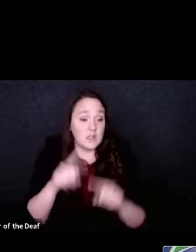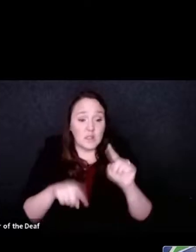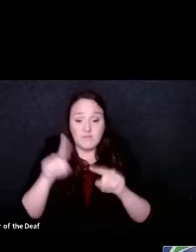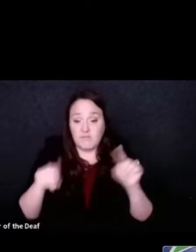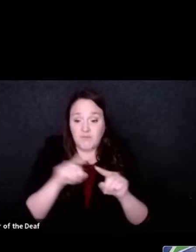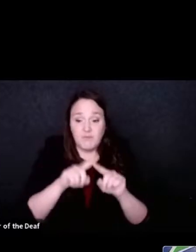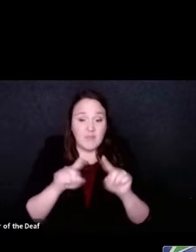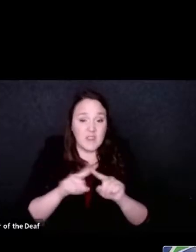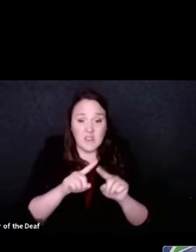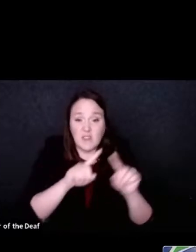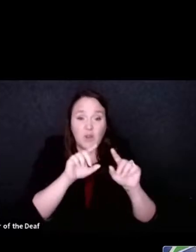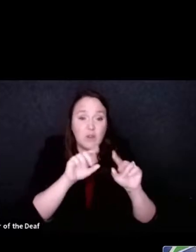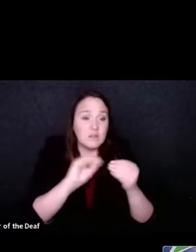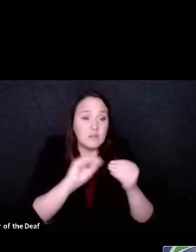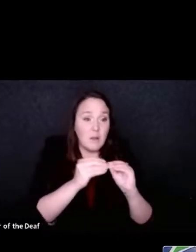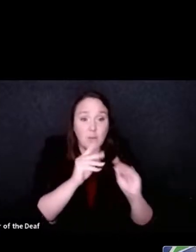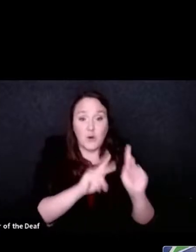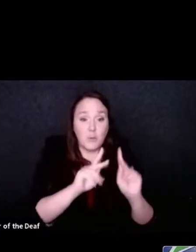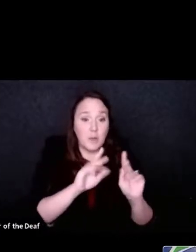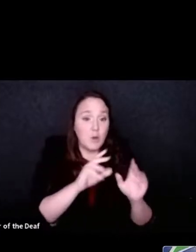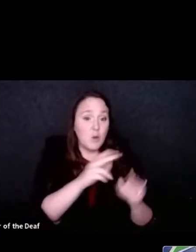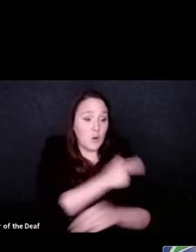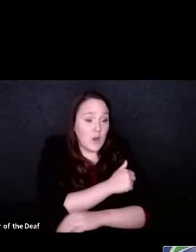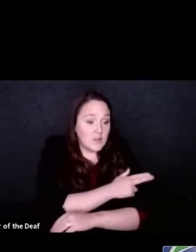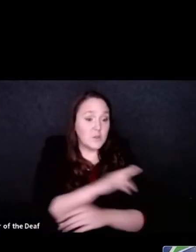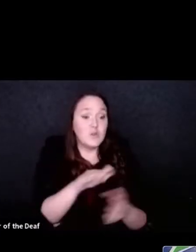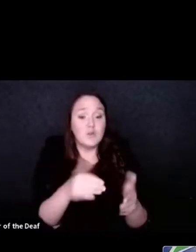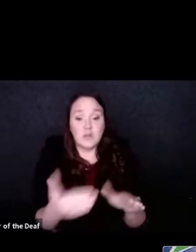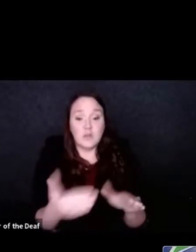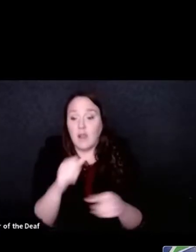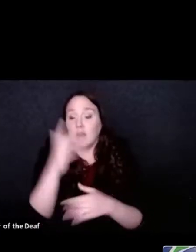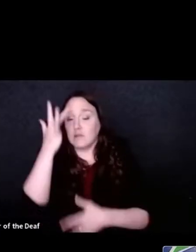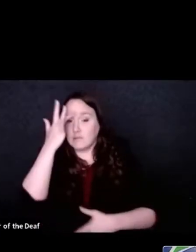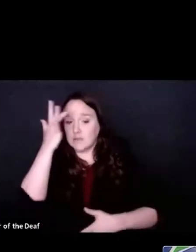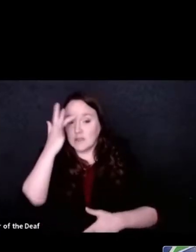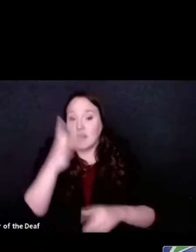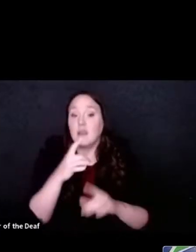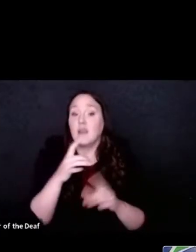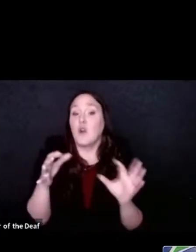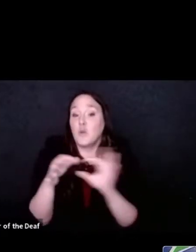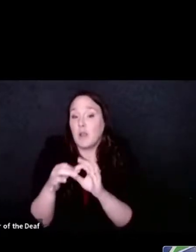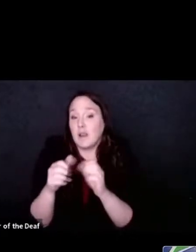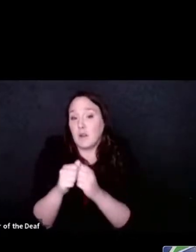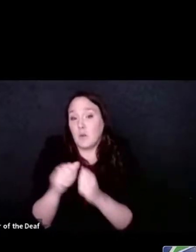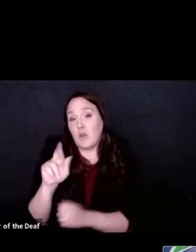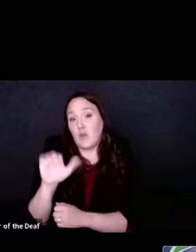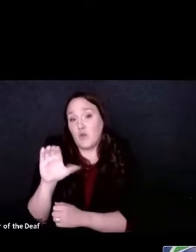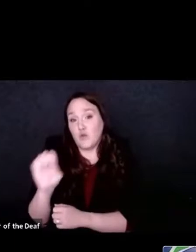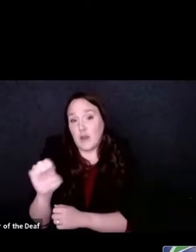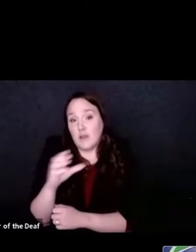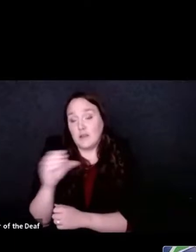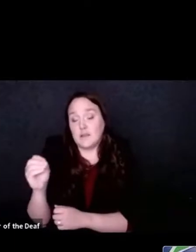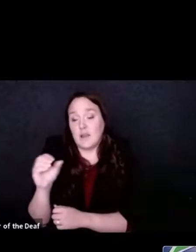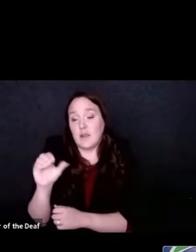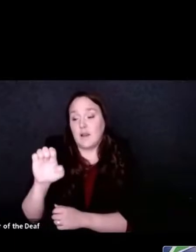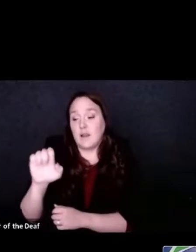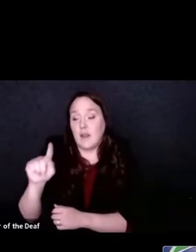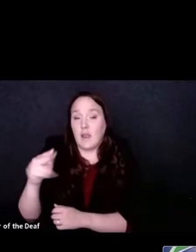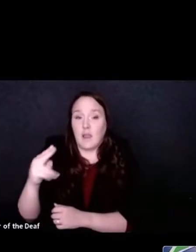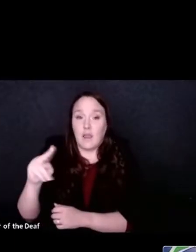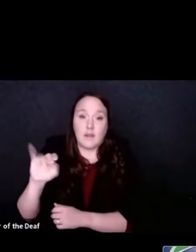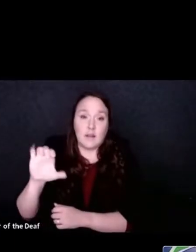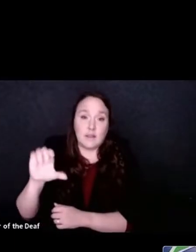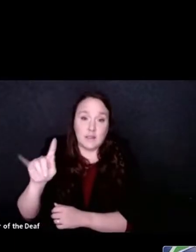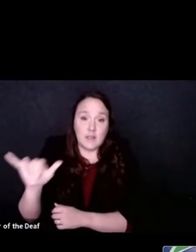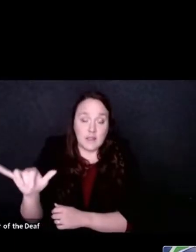people hospitalized, or the number of people that died from the disease as it relates to race and ethnicity. So we're really proud of that.